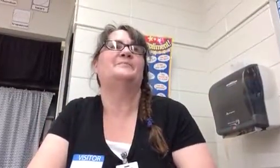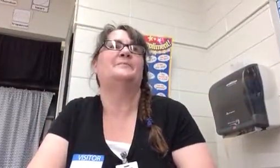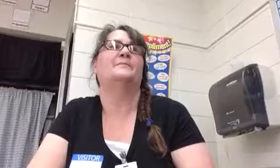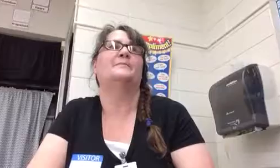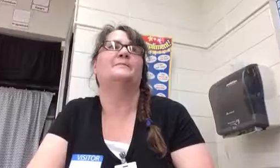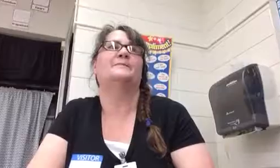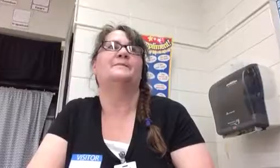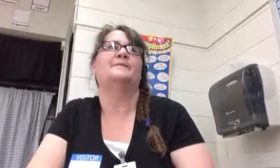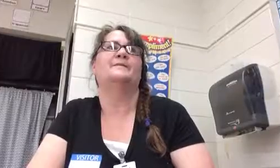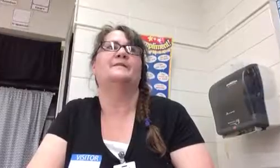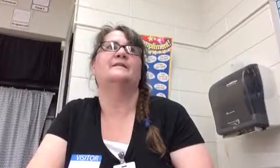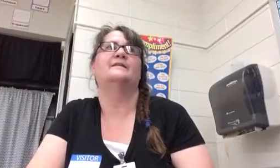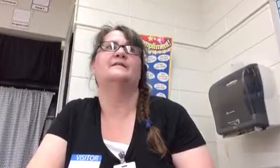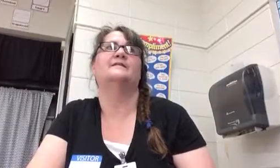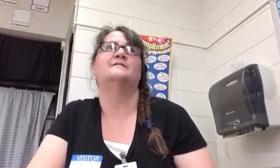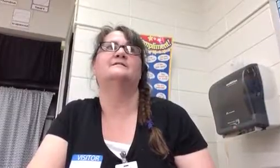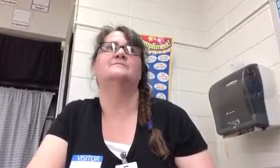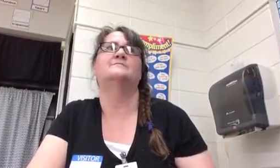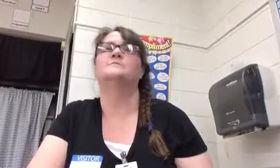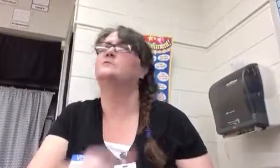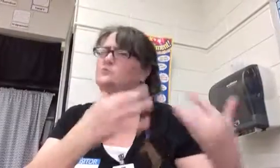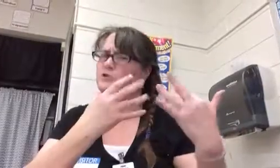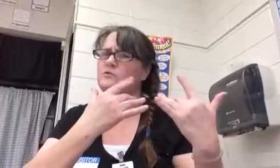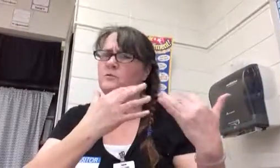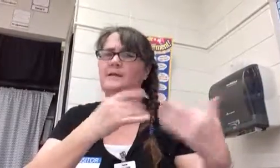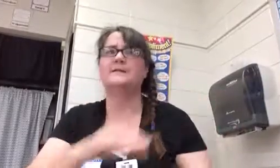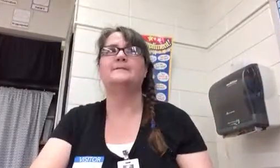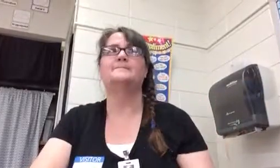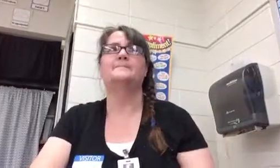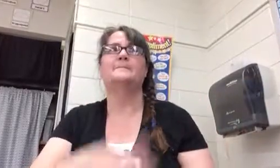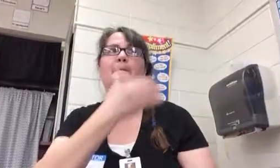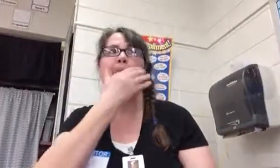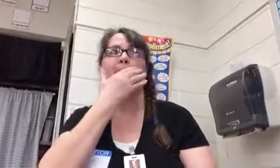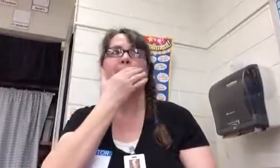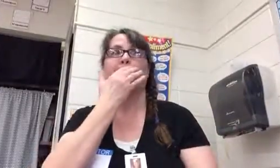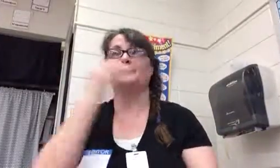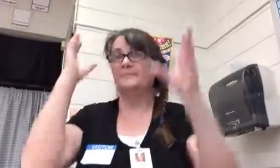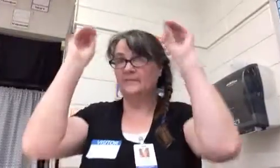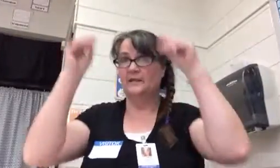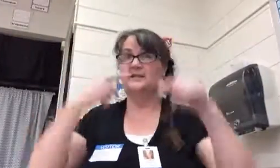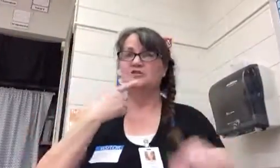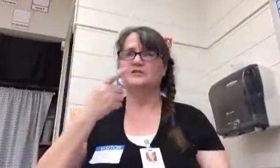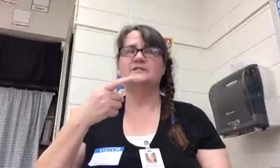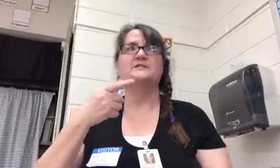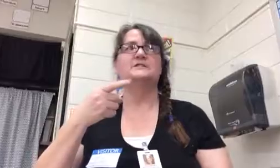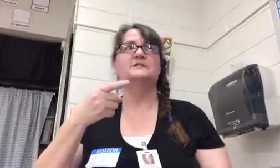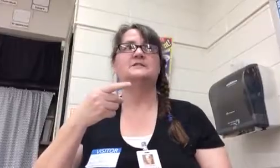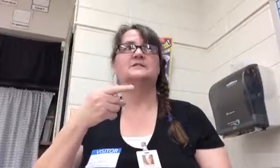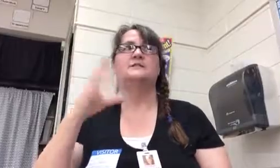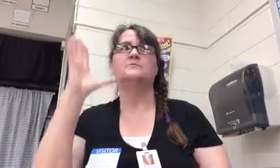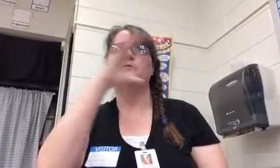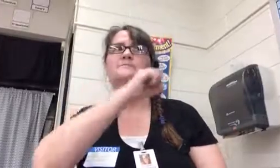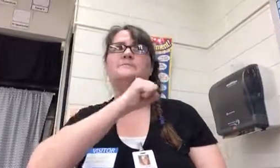I'm missing a number. So if you don't want that one, there it is.